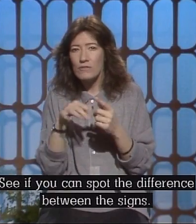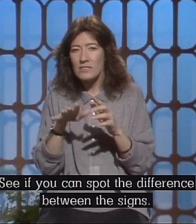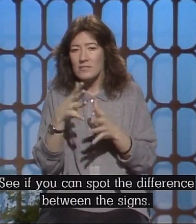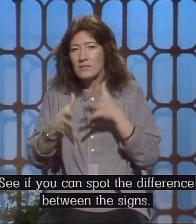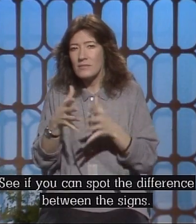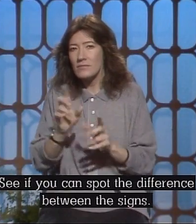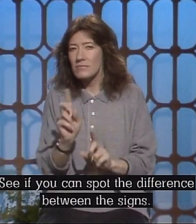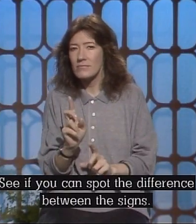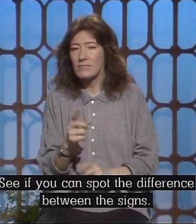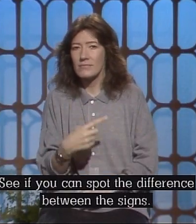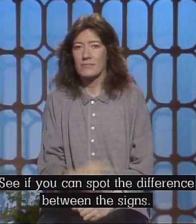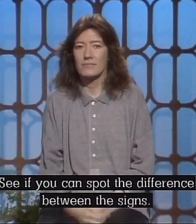the signs.